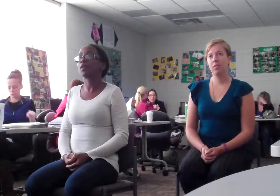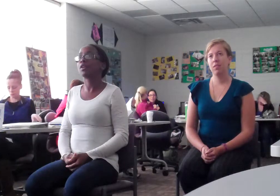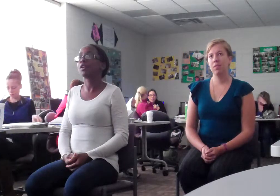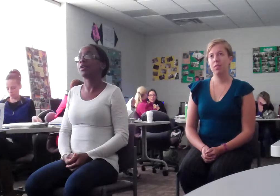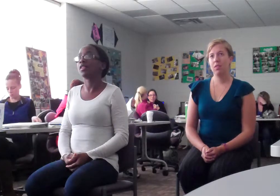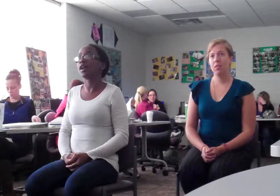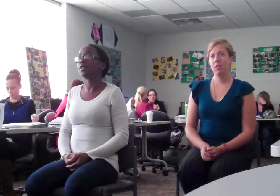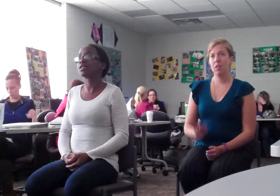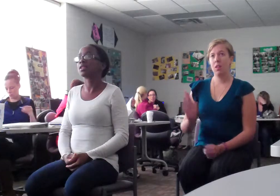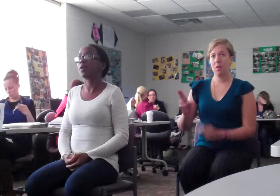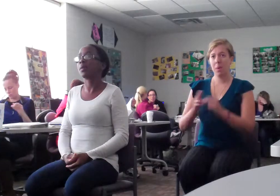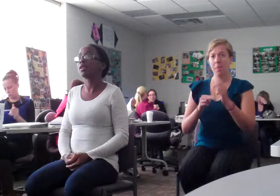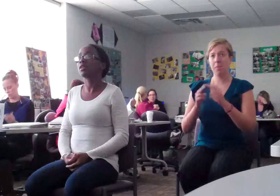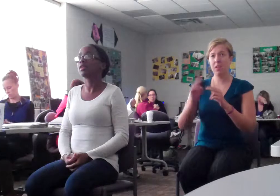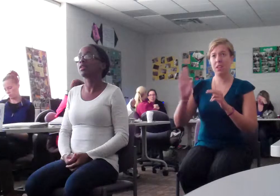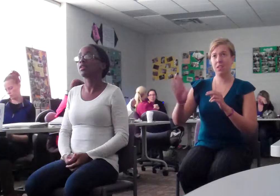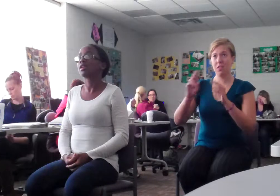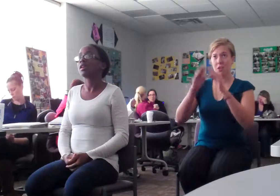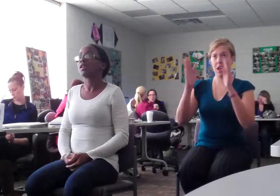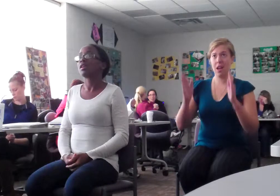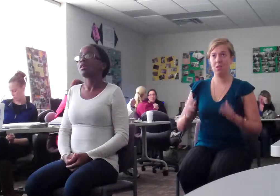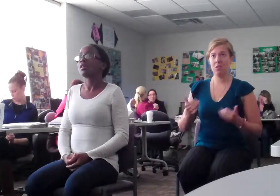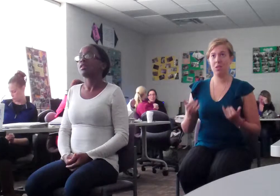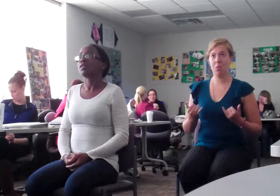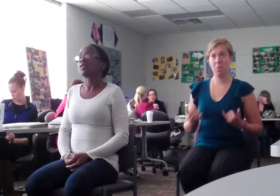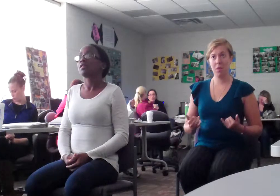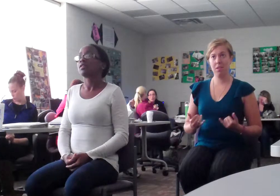They're building on their house at the moment.